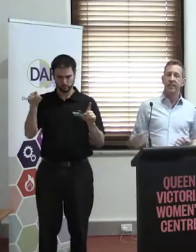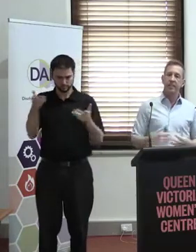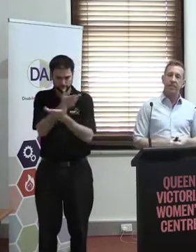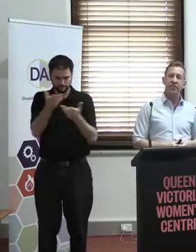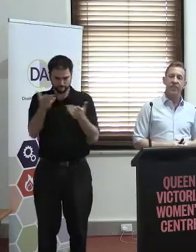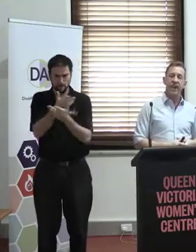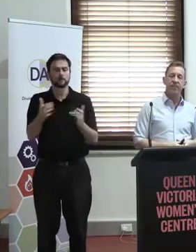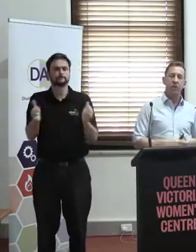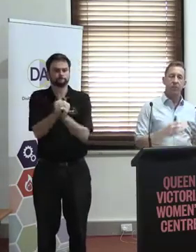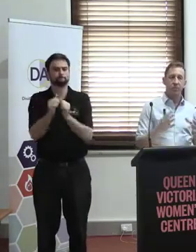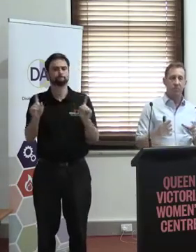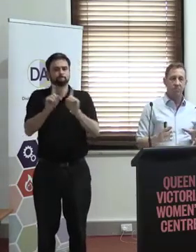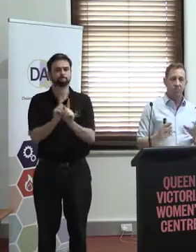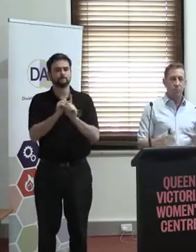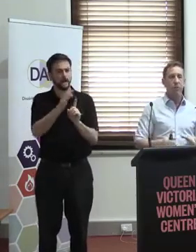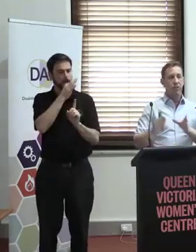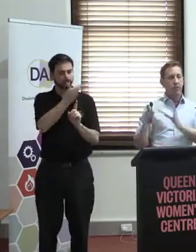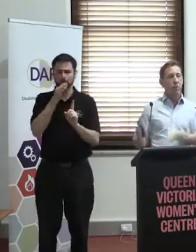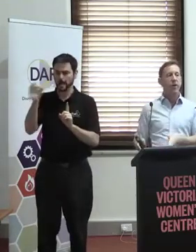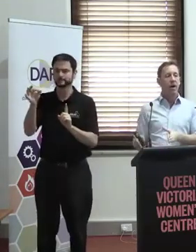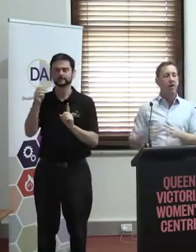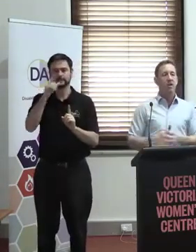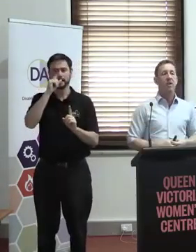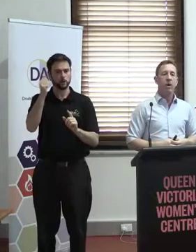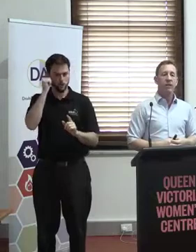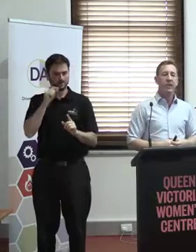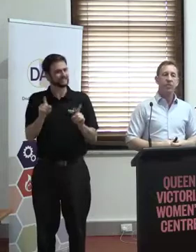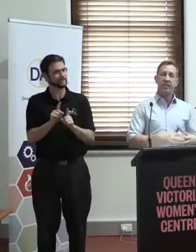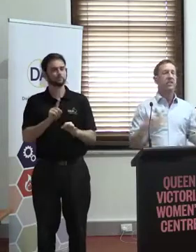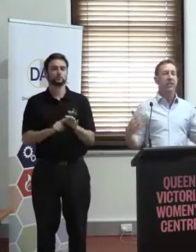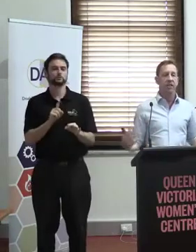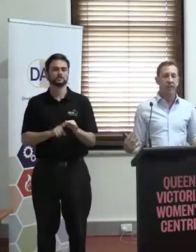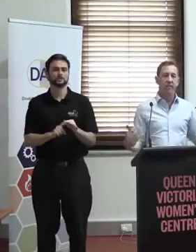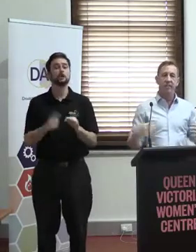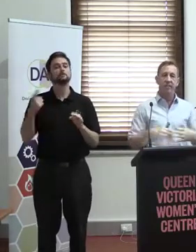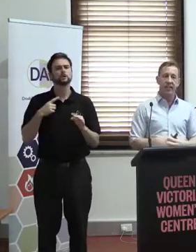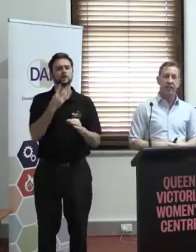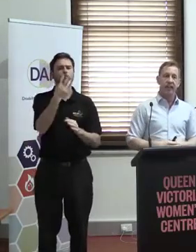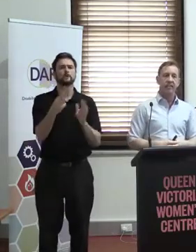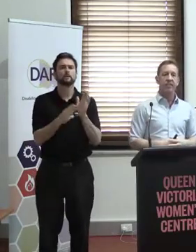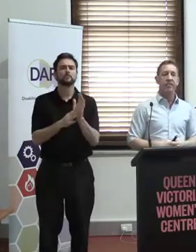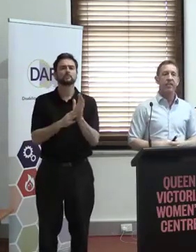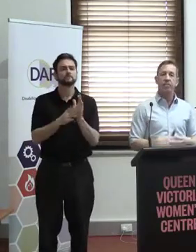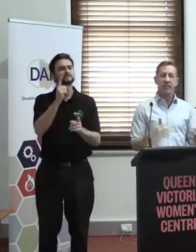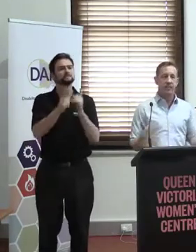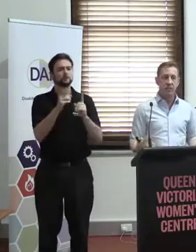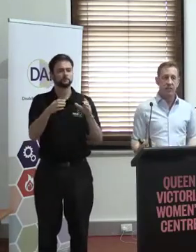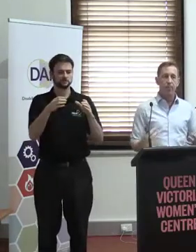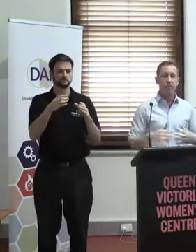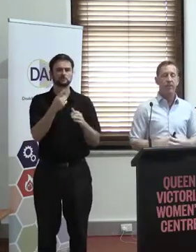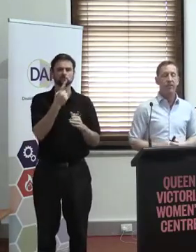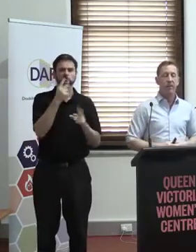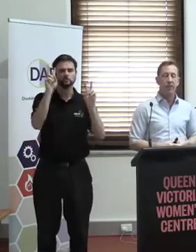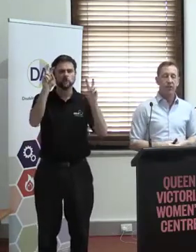differences in some of the data from quarter to quarter, where we see drastic increases and decreases in a